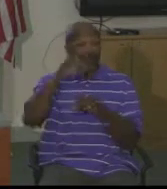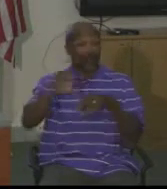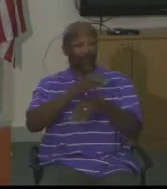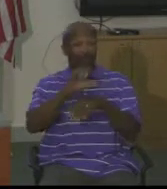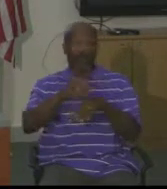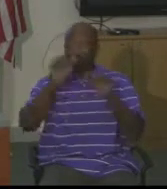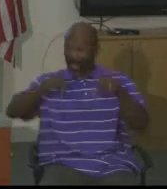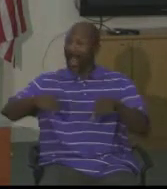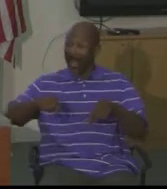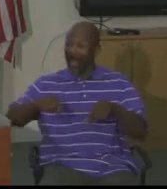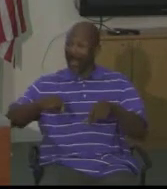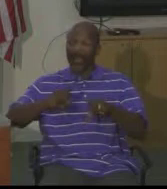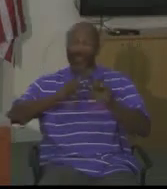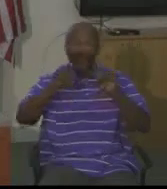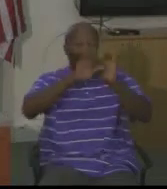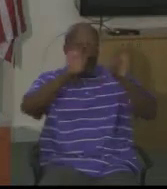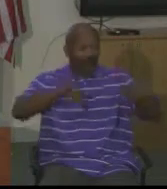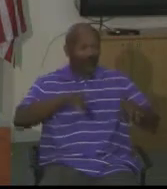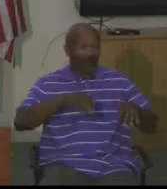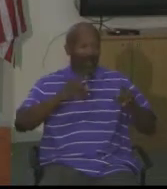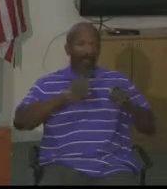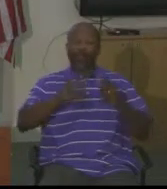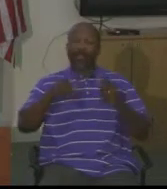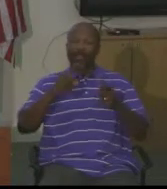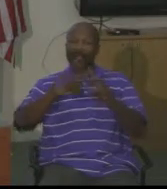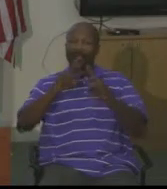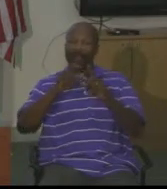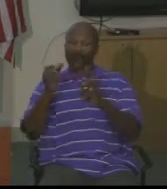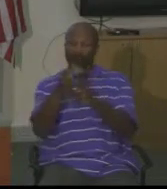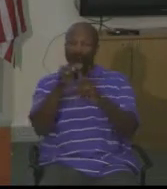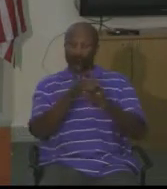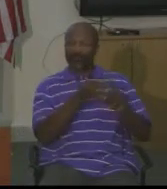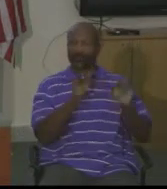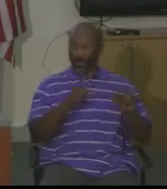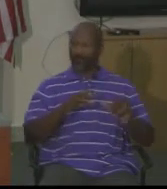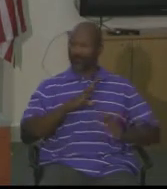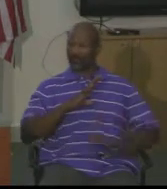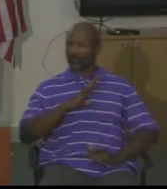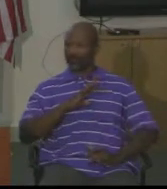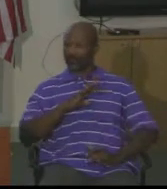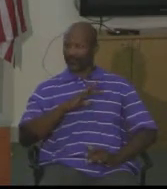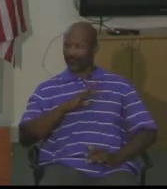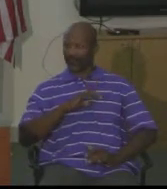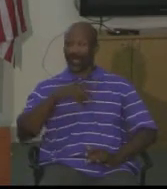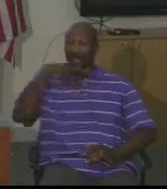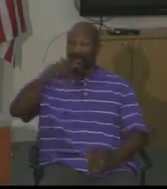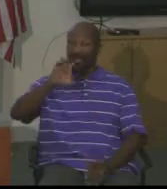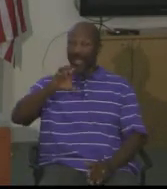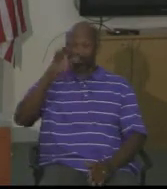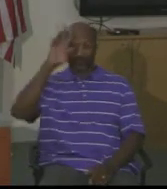So you could put different formats, and they made the connections to it. This PCI bus was invented in